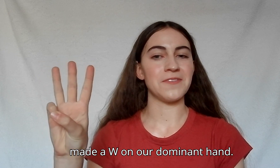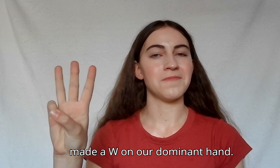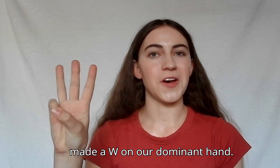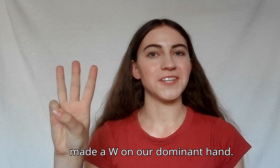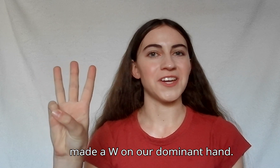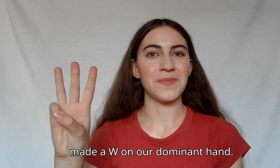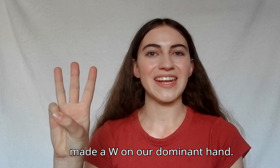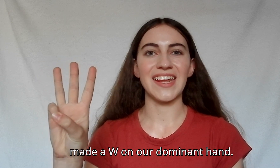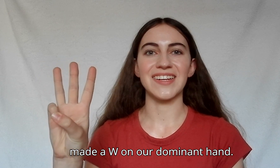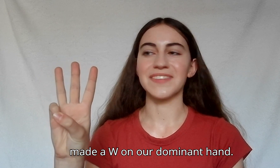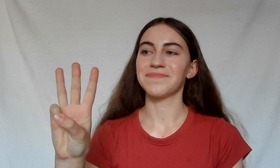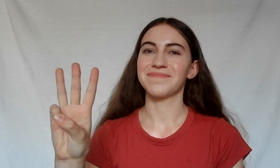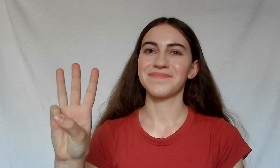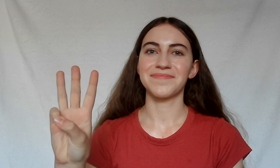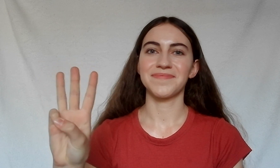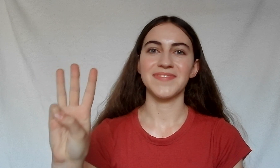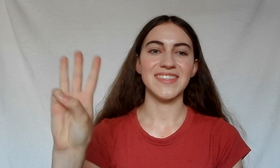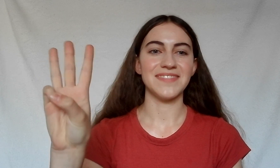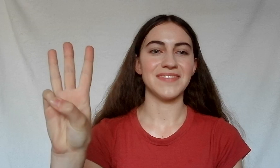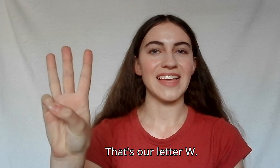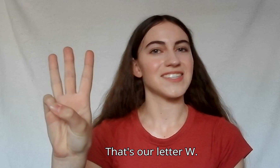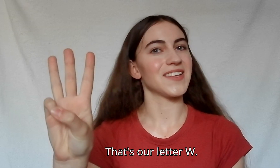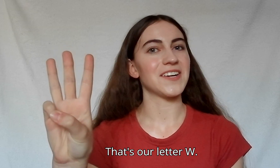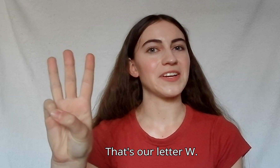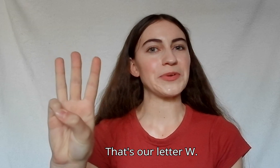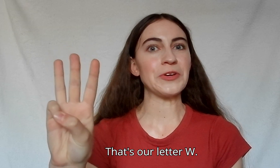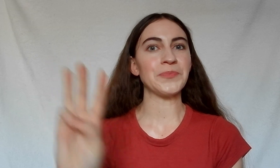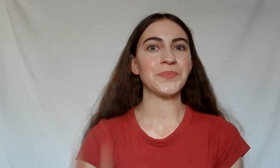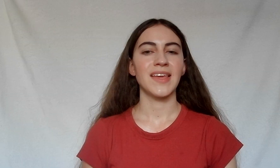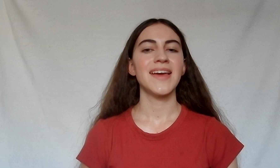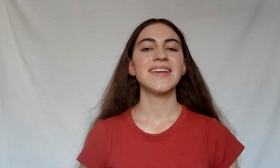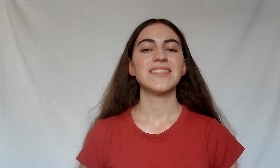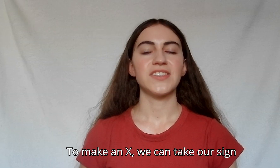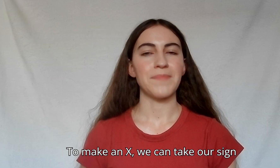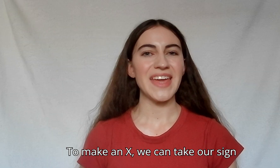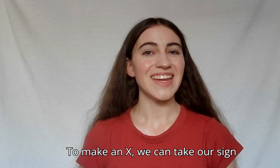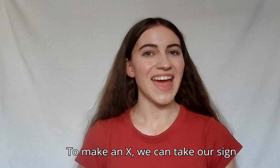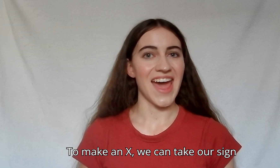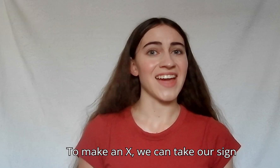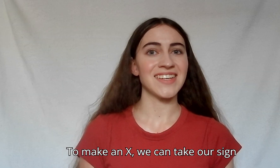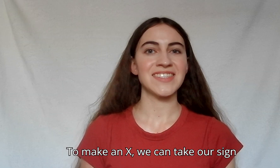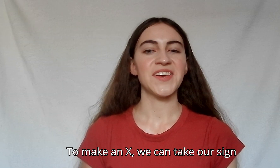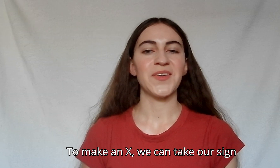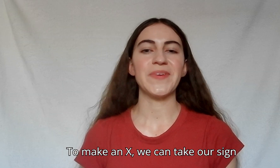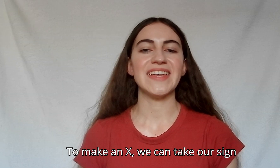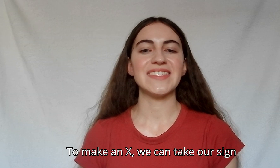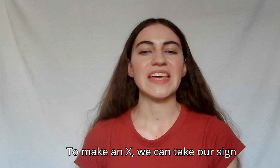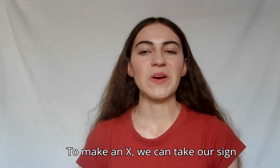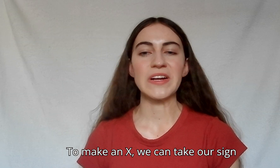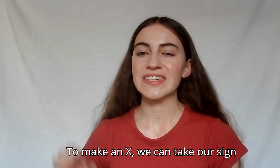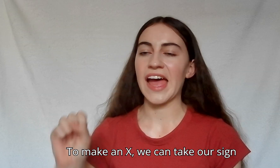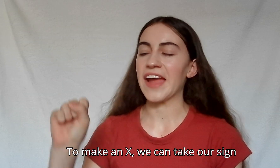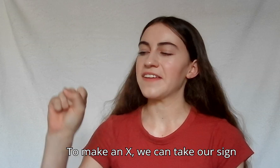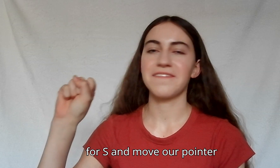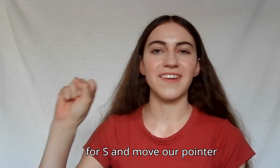on our dominant hand. That's our letter W. To make an X, we can take our sign for